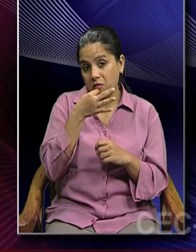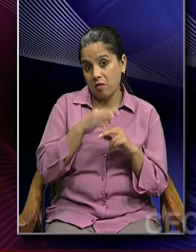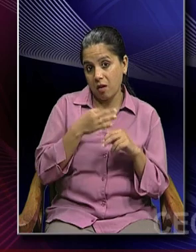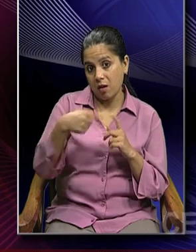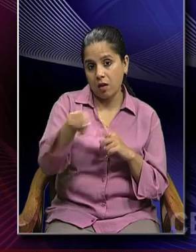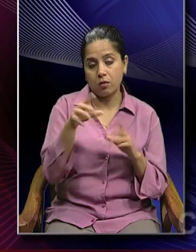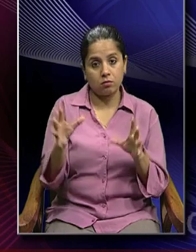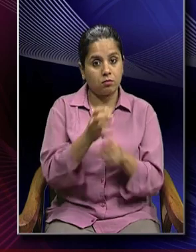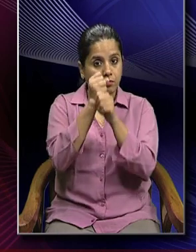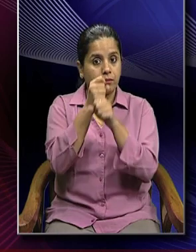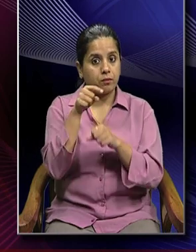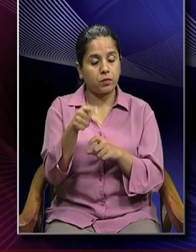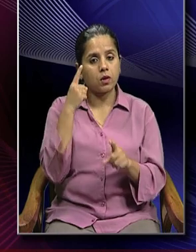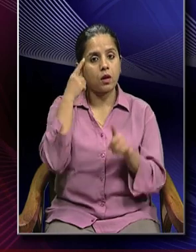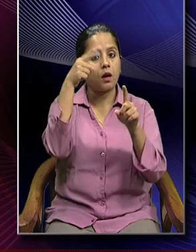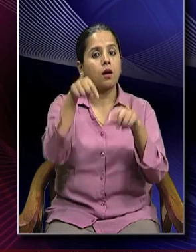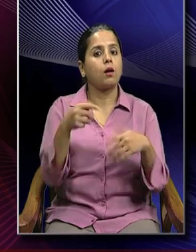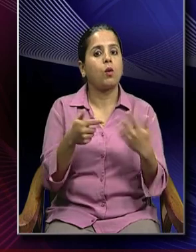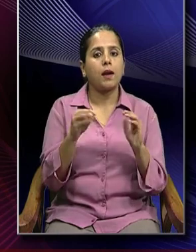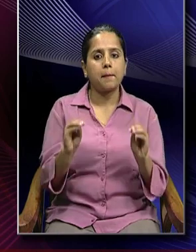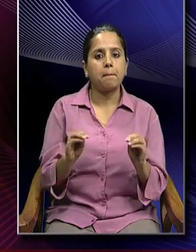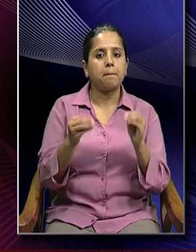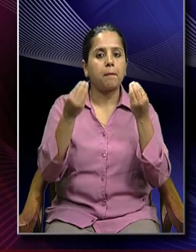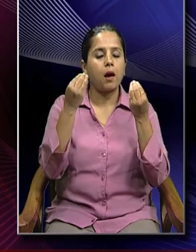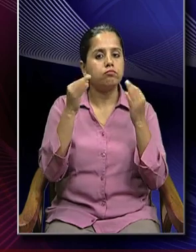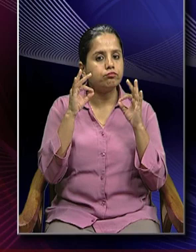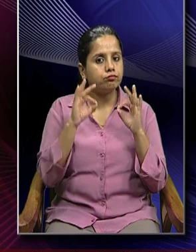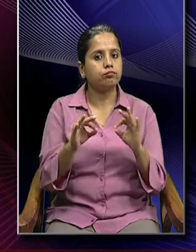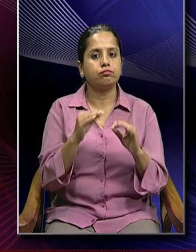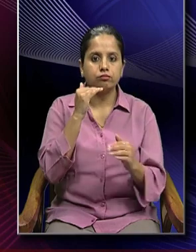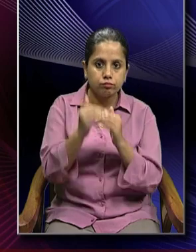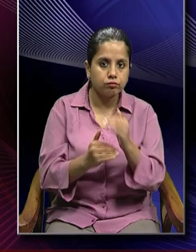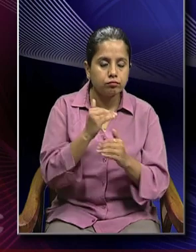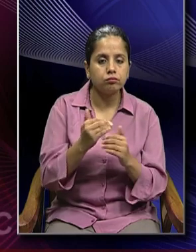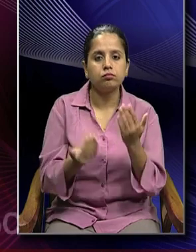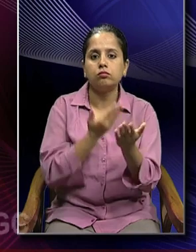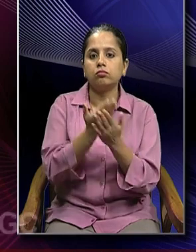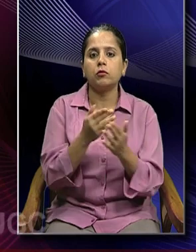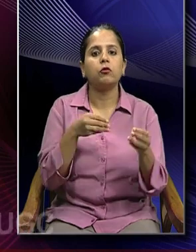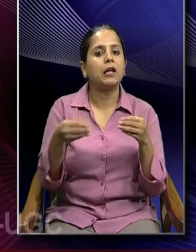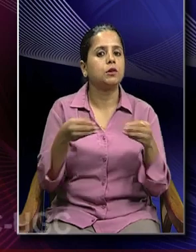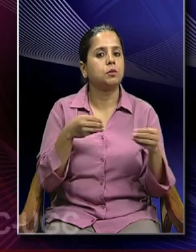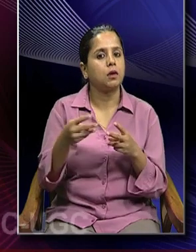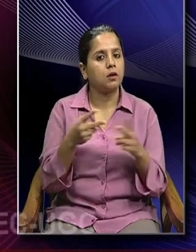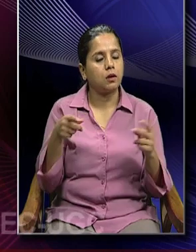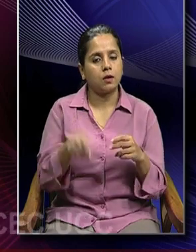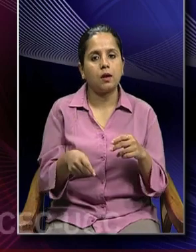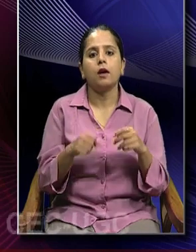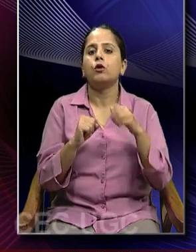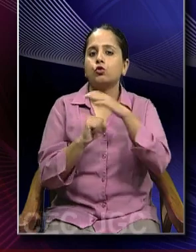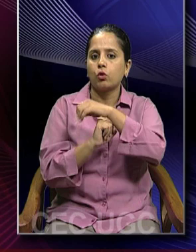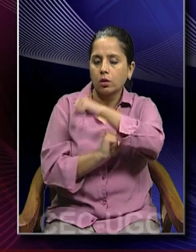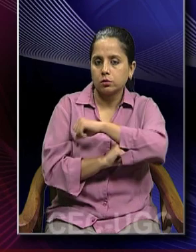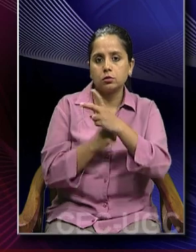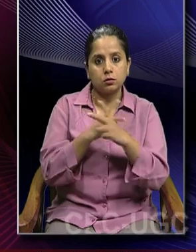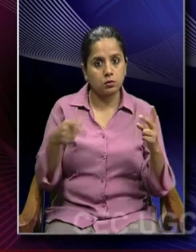to conclude, that the aim here is to improve effectiveness by offering flexibility while restructuring the